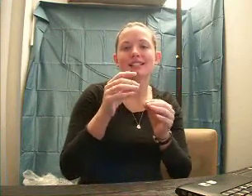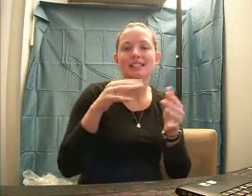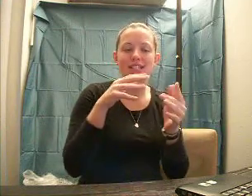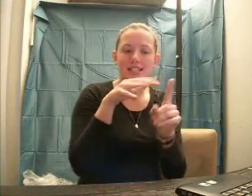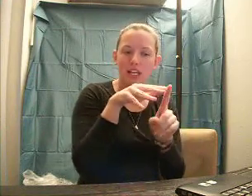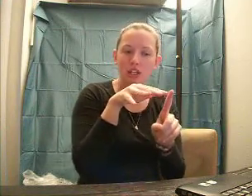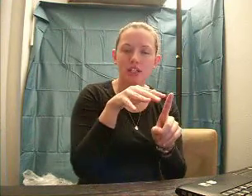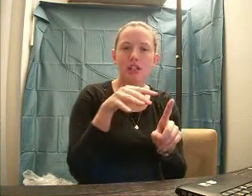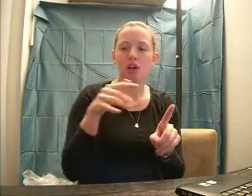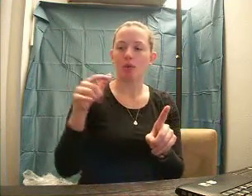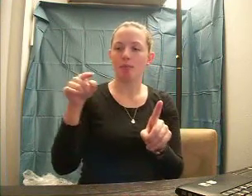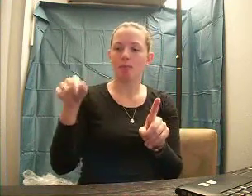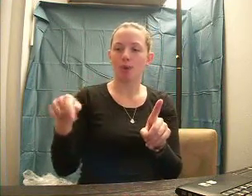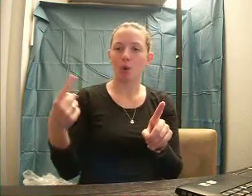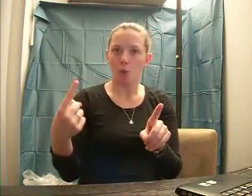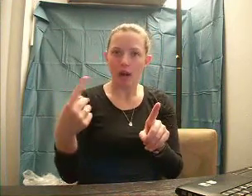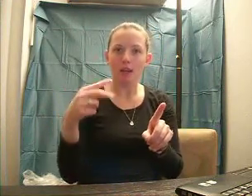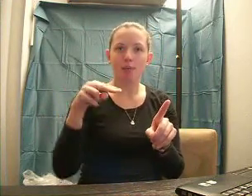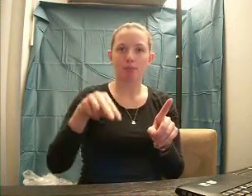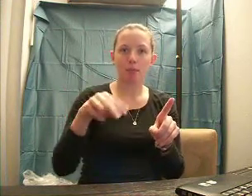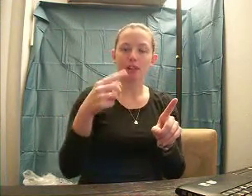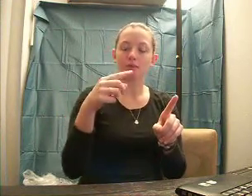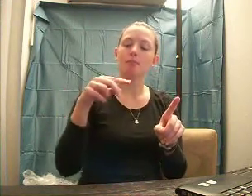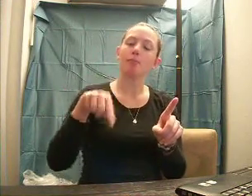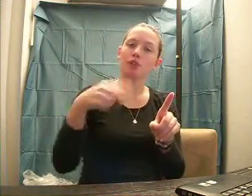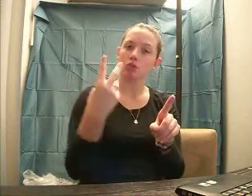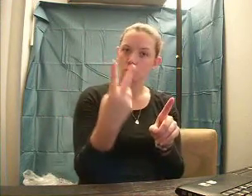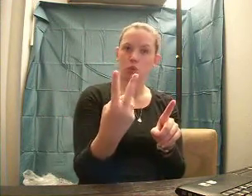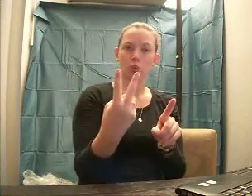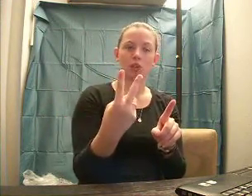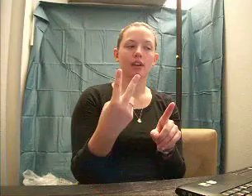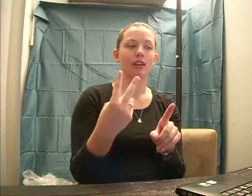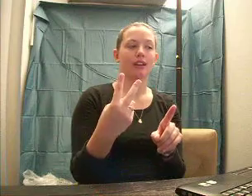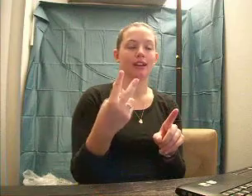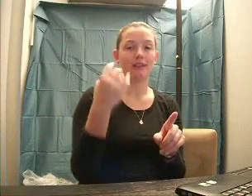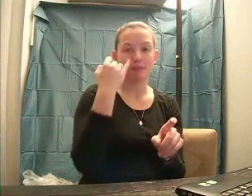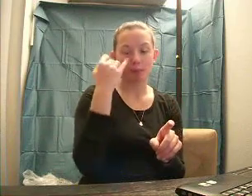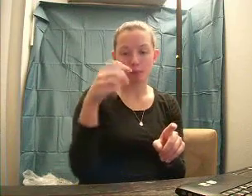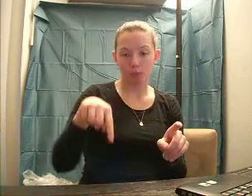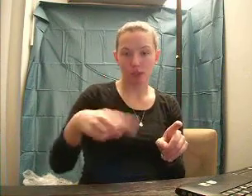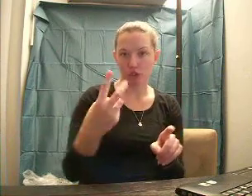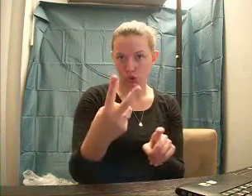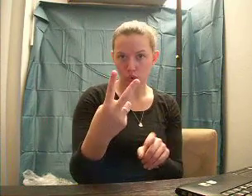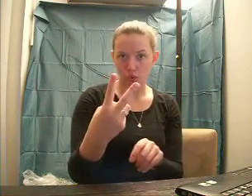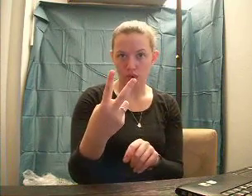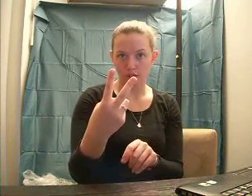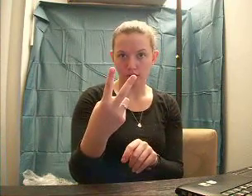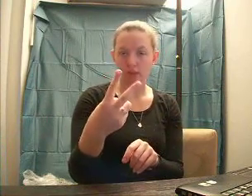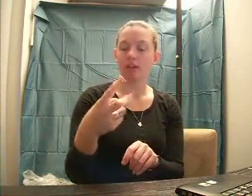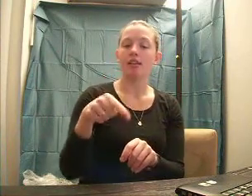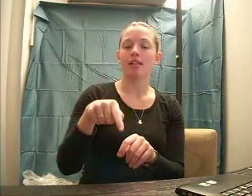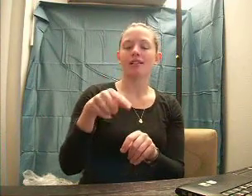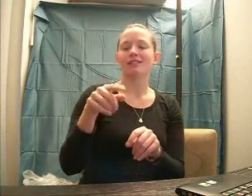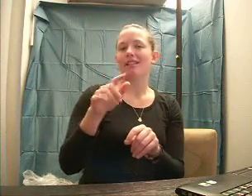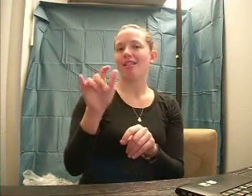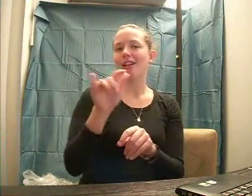by 0.2 of a second, it's equivalently ticklish to the robot was tickling you without you doing anything. Whatever is responsible